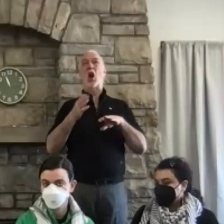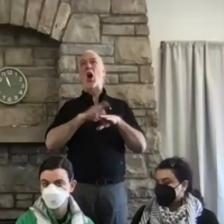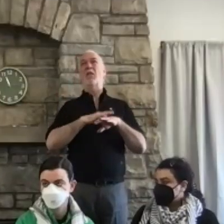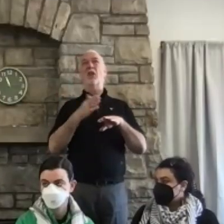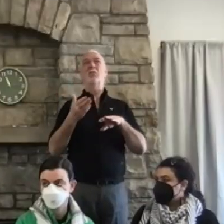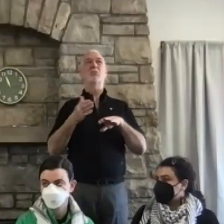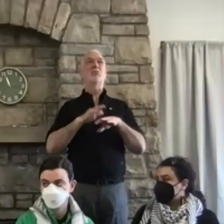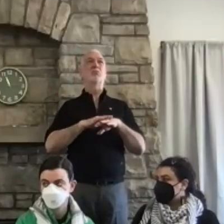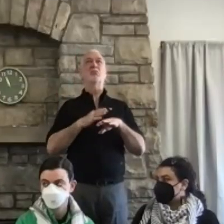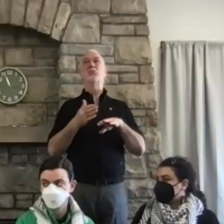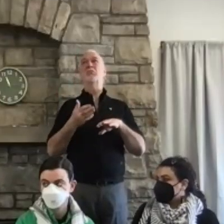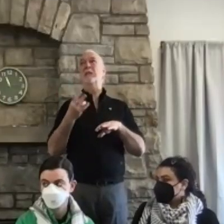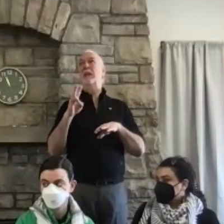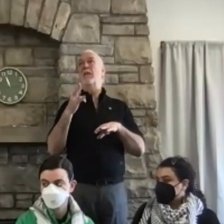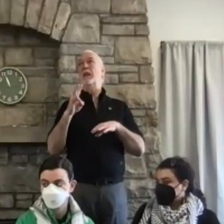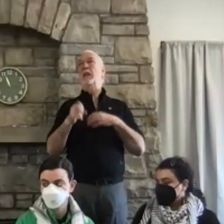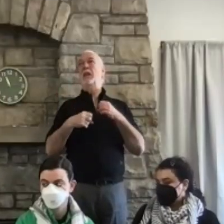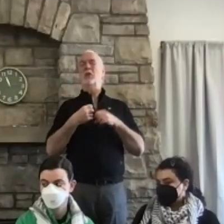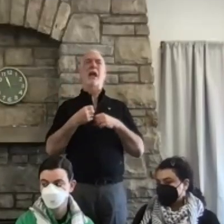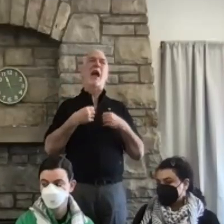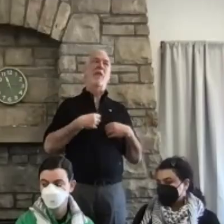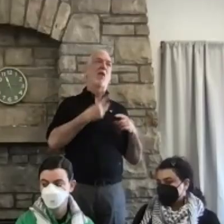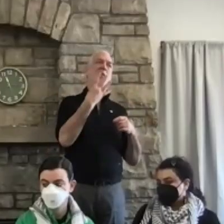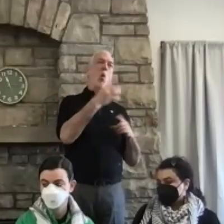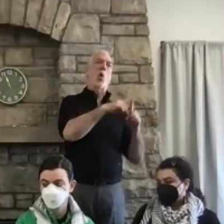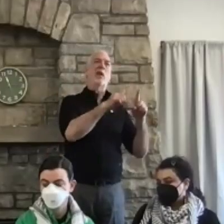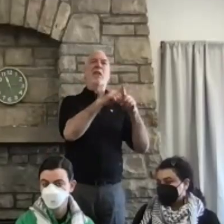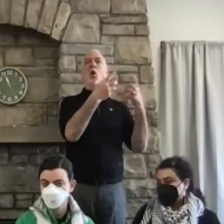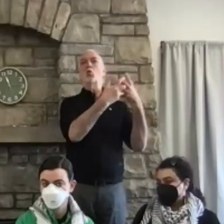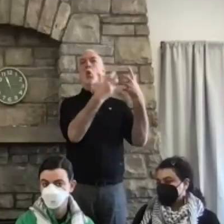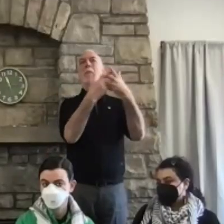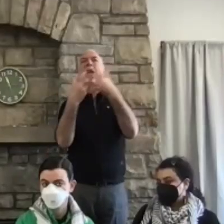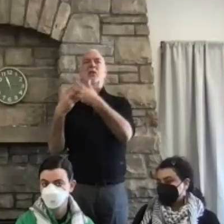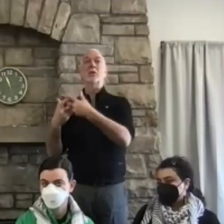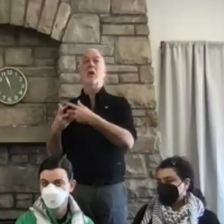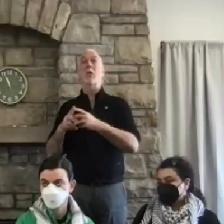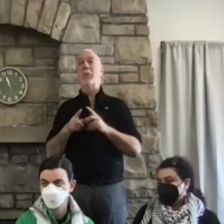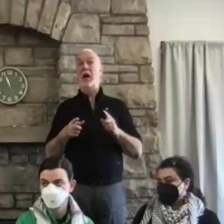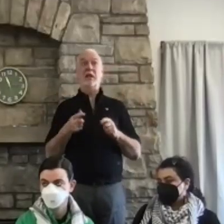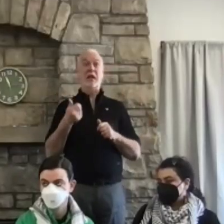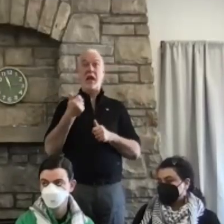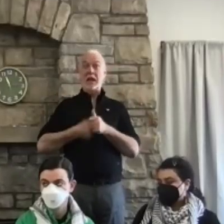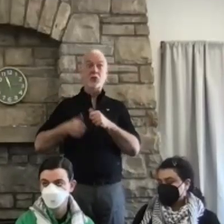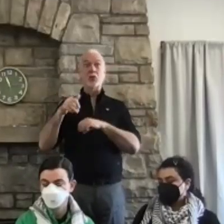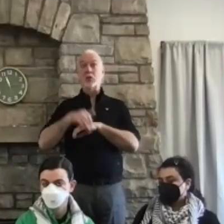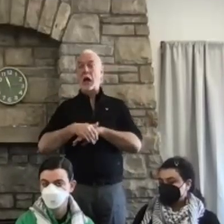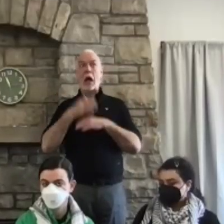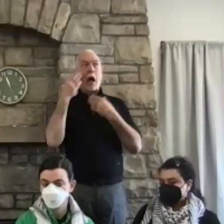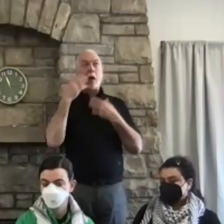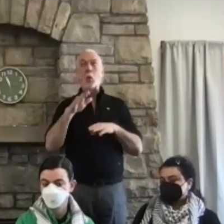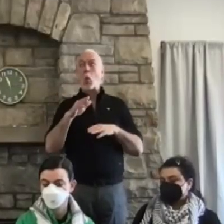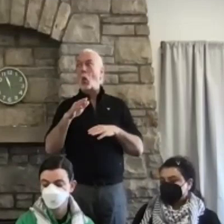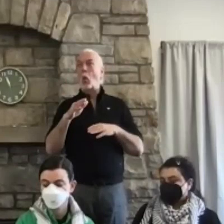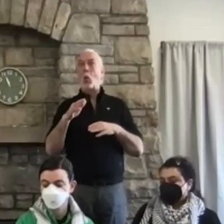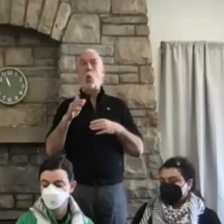time I lived with like 4 roommates and, different things. But a lot of the times I was just night to night, no clue, all my things in storage,